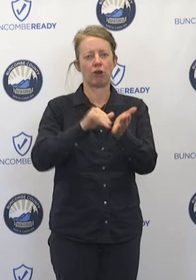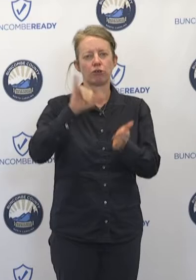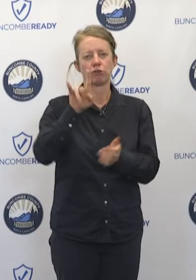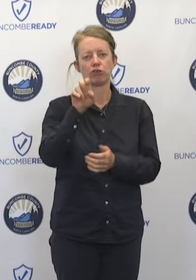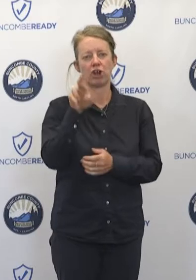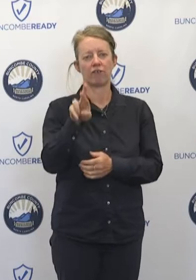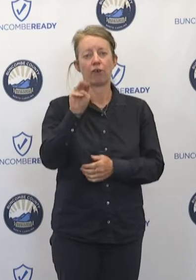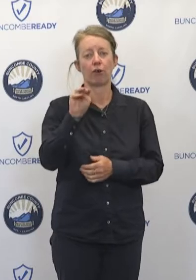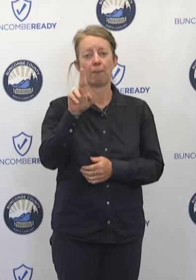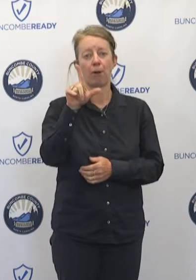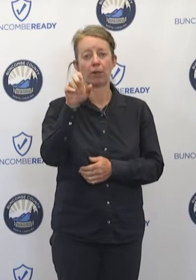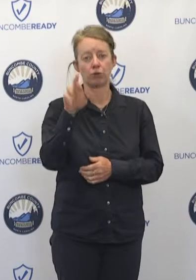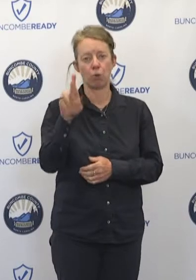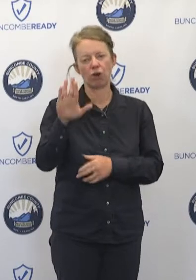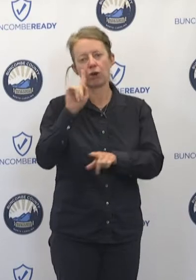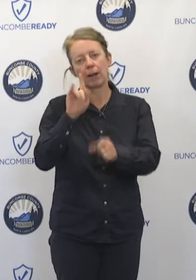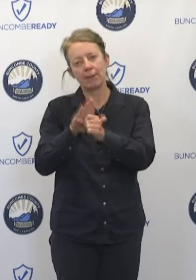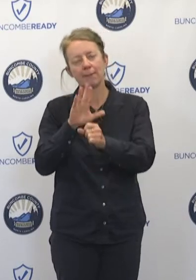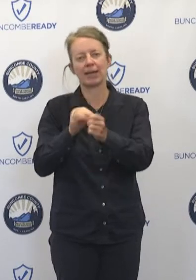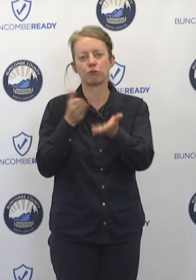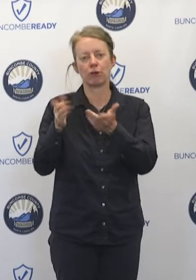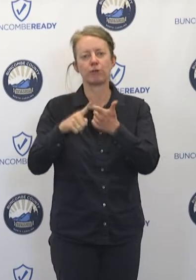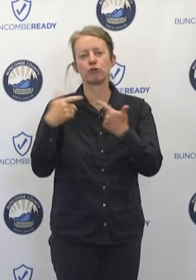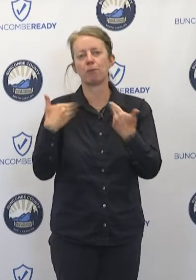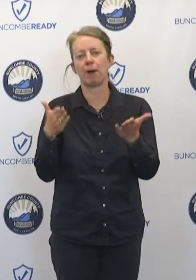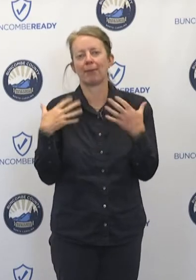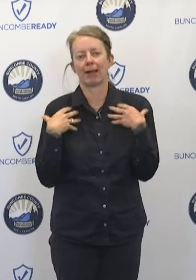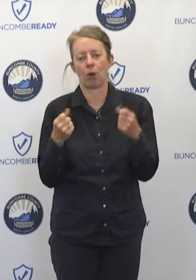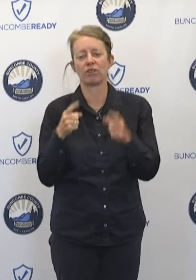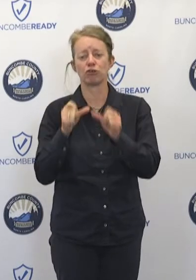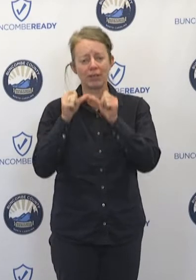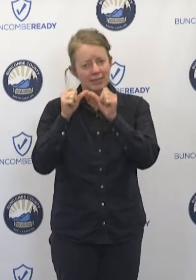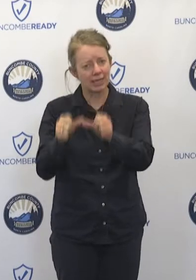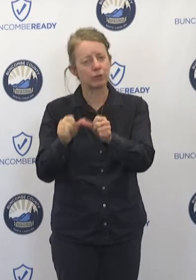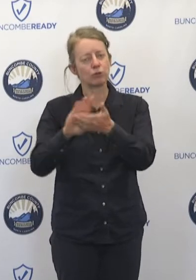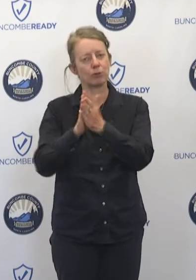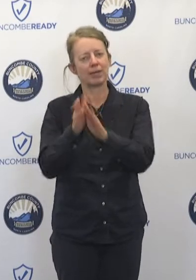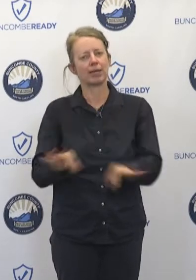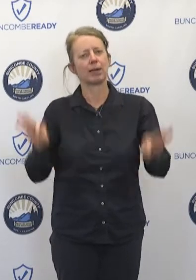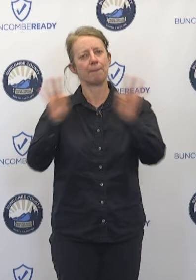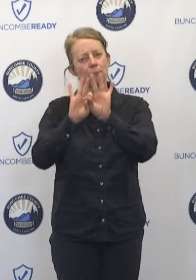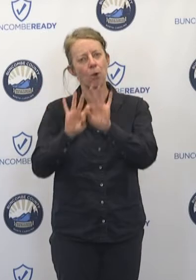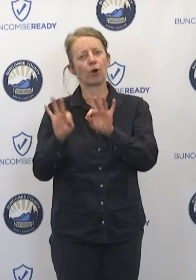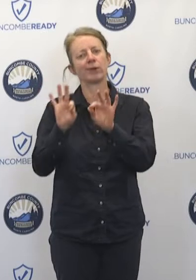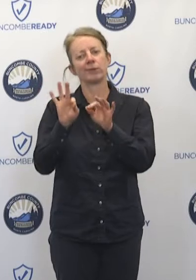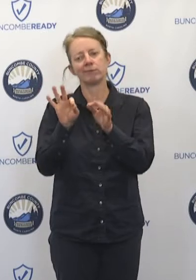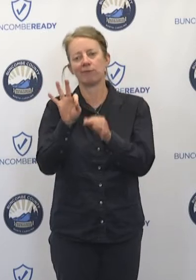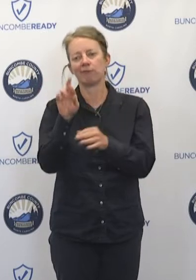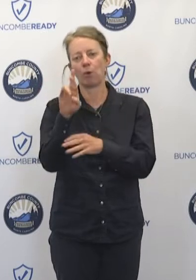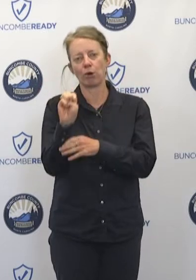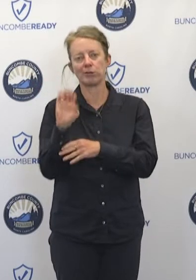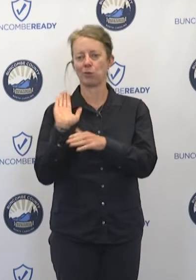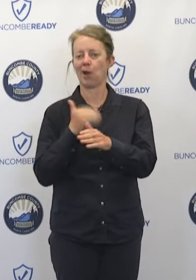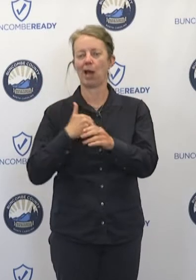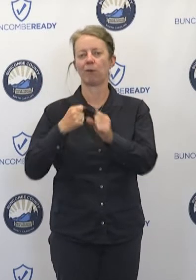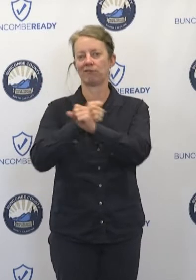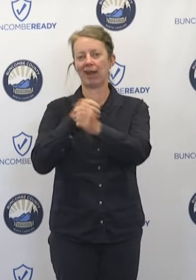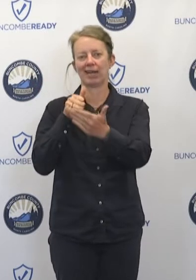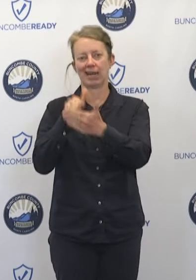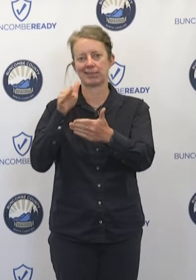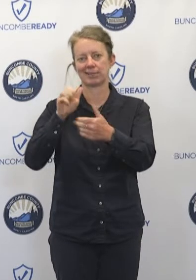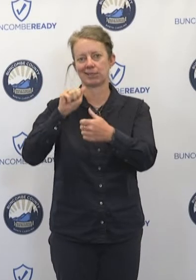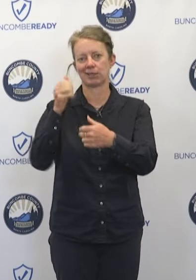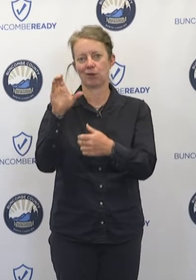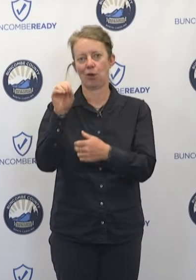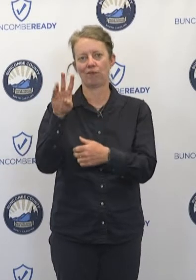commitment and service to public health as she continues to be an important force in our fight against COVID-19.